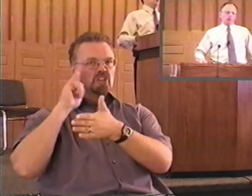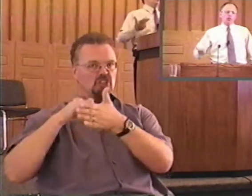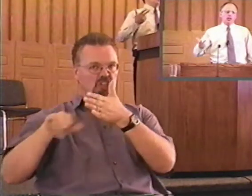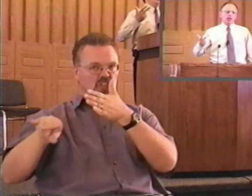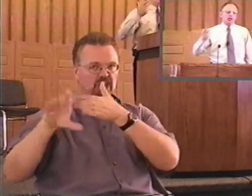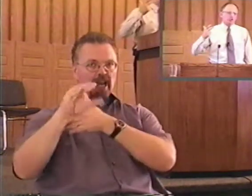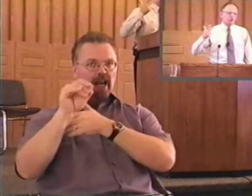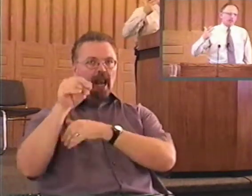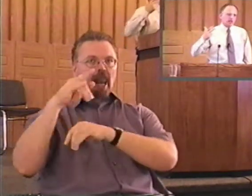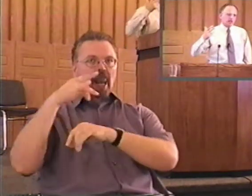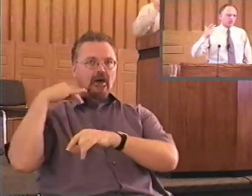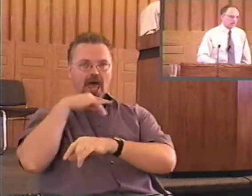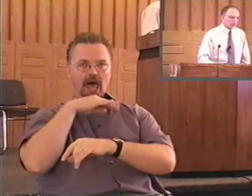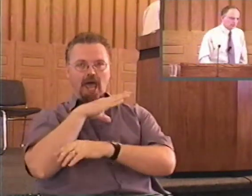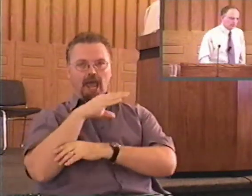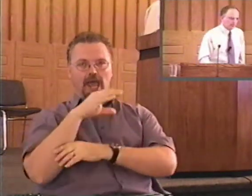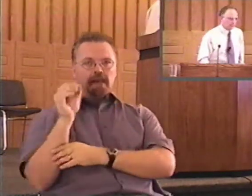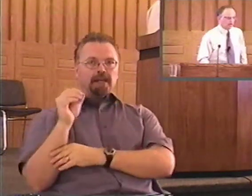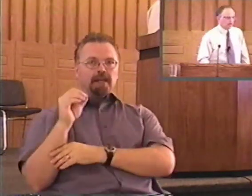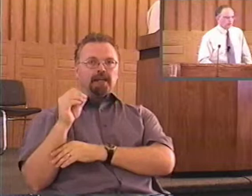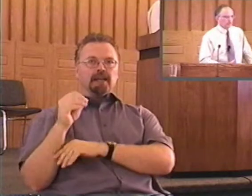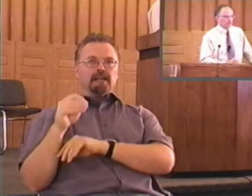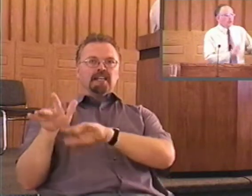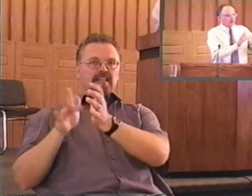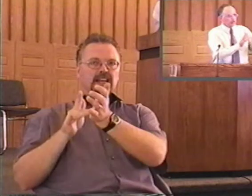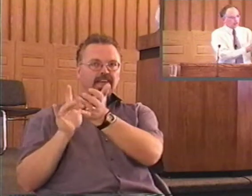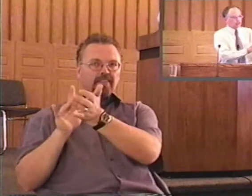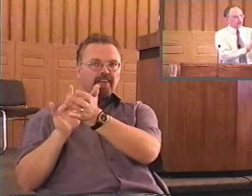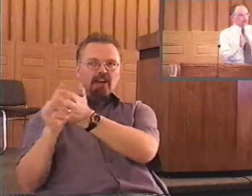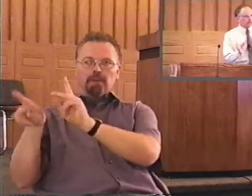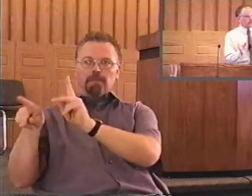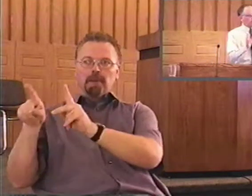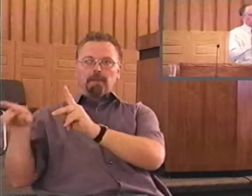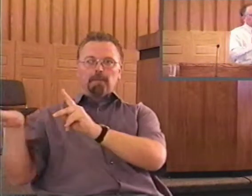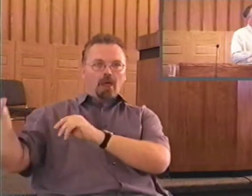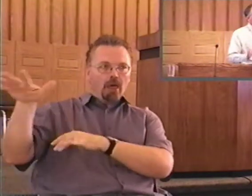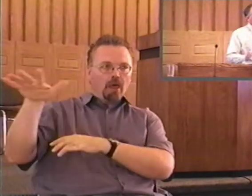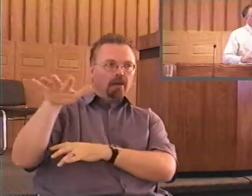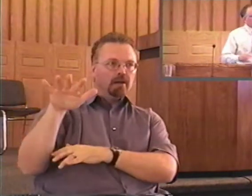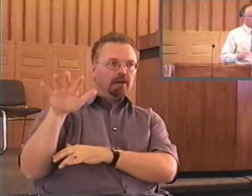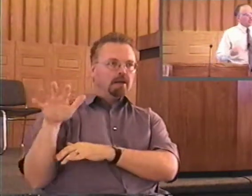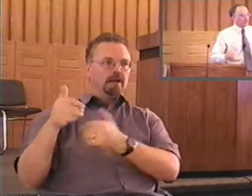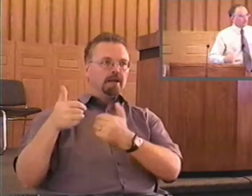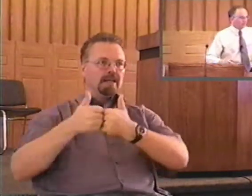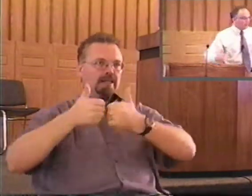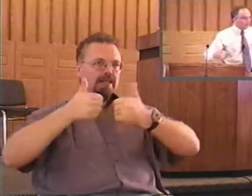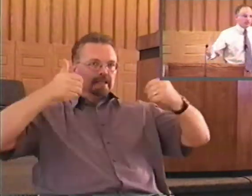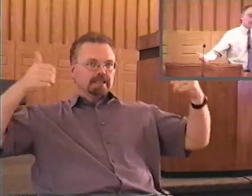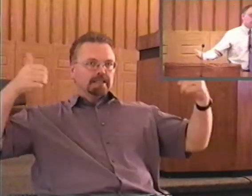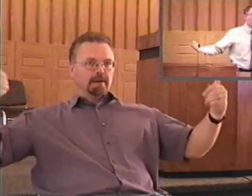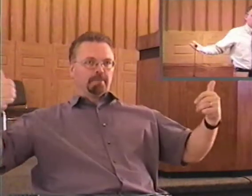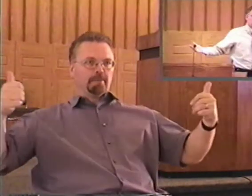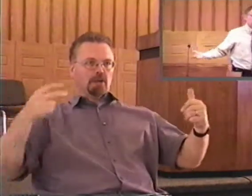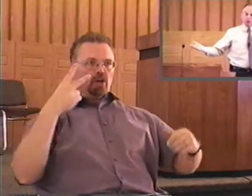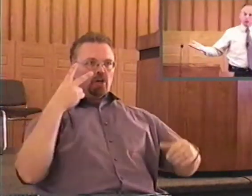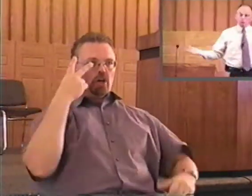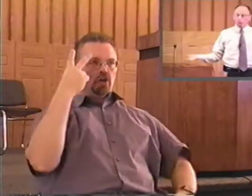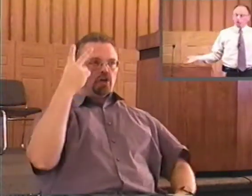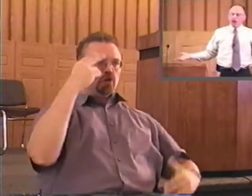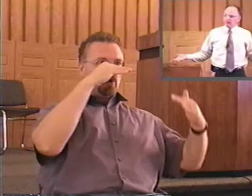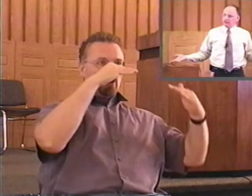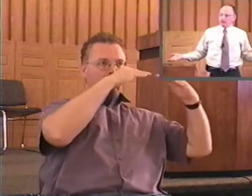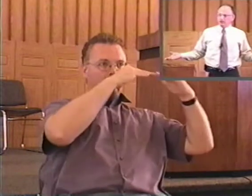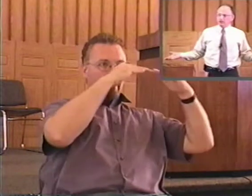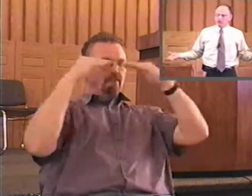advantage of people. It's okay to crush people around you. There's two separate standards. And if that becomes